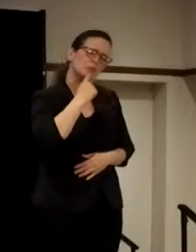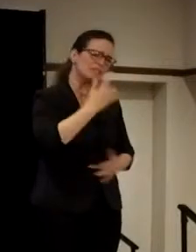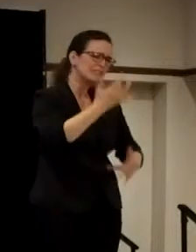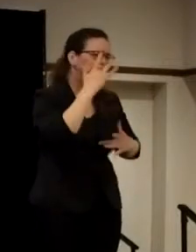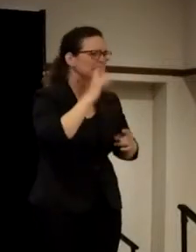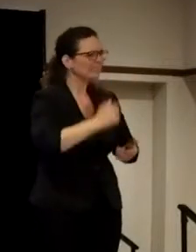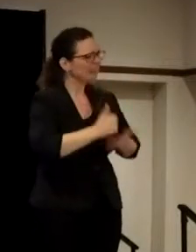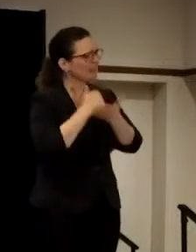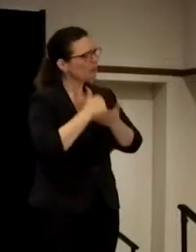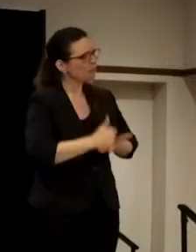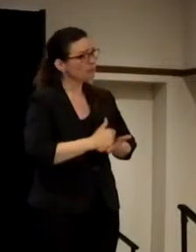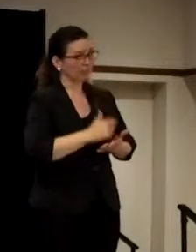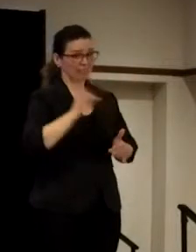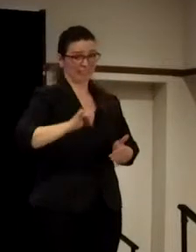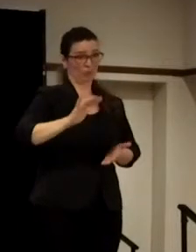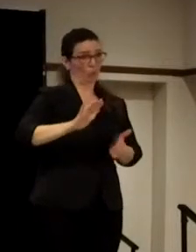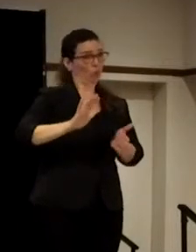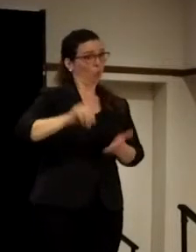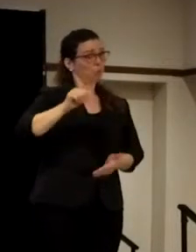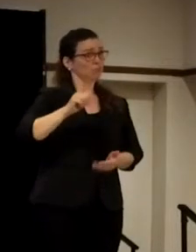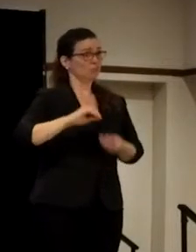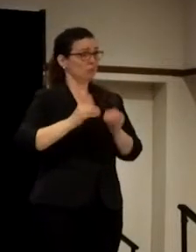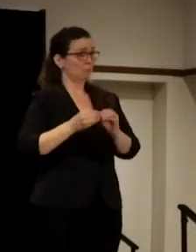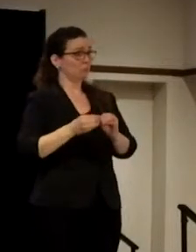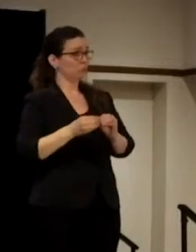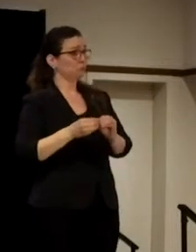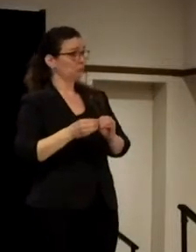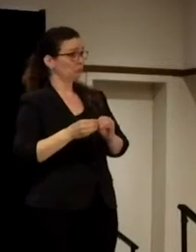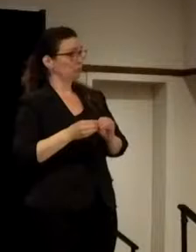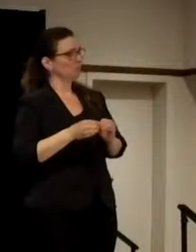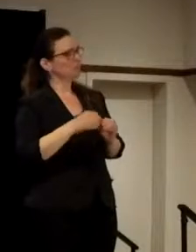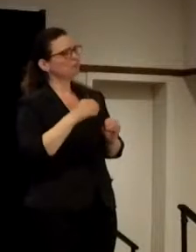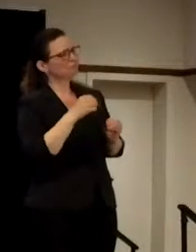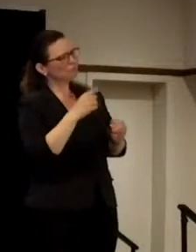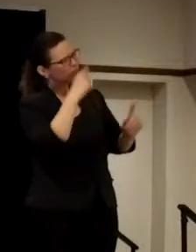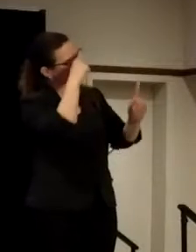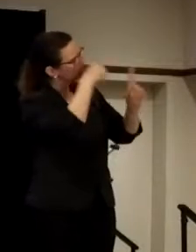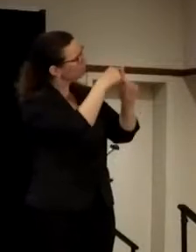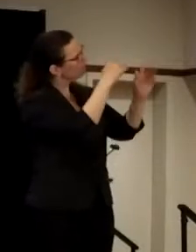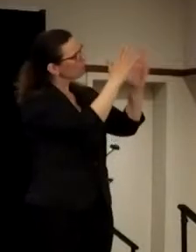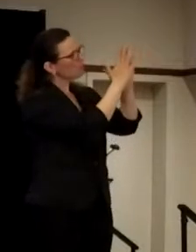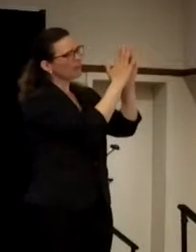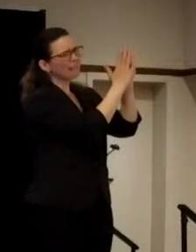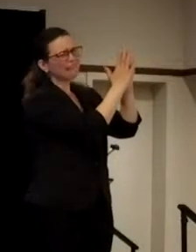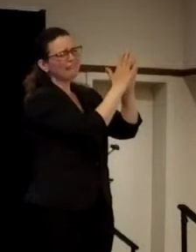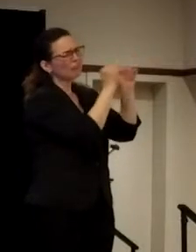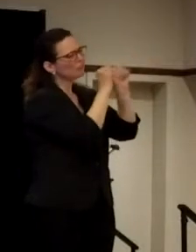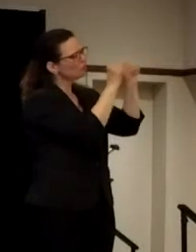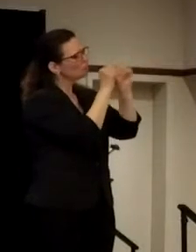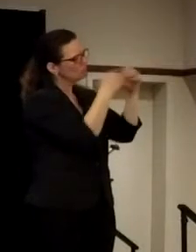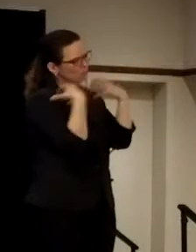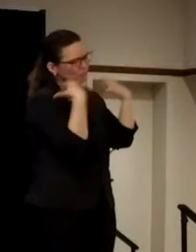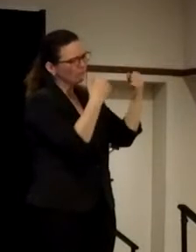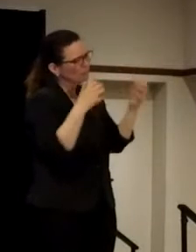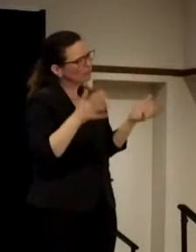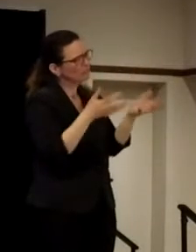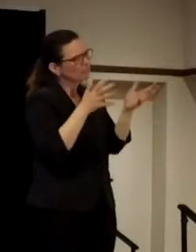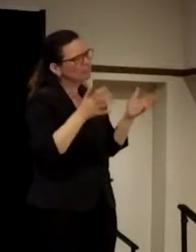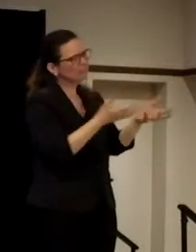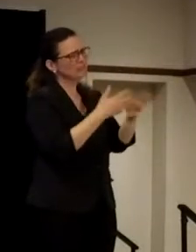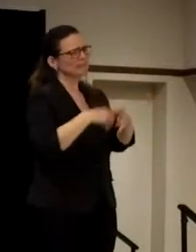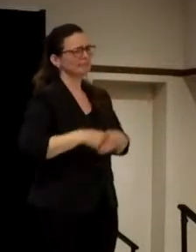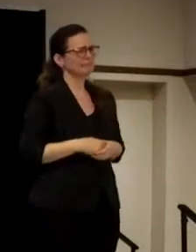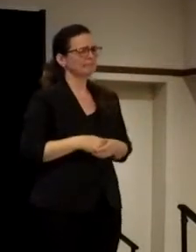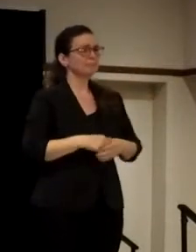bit, so that's good. Let's keep these 4 people in our thoughts and prayers, get them home. Related to the